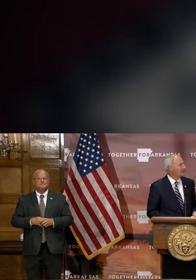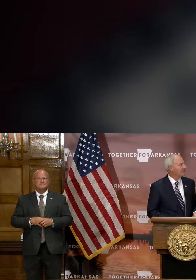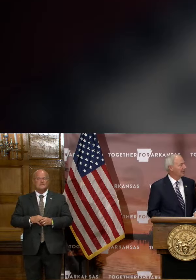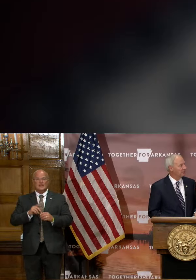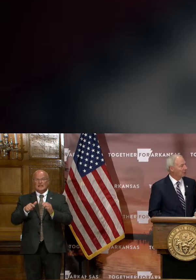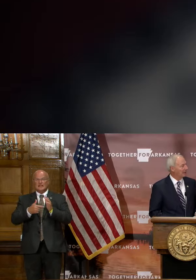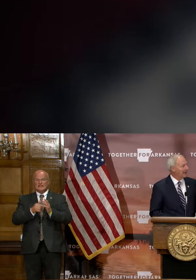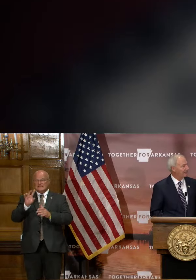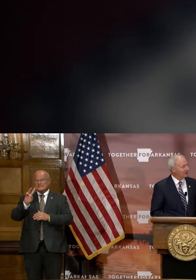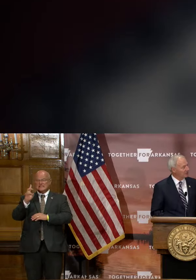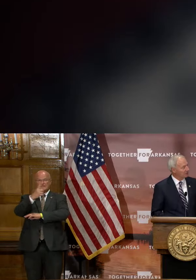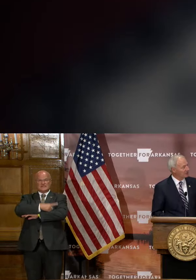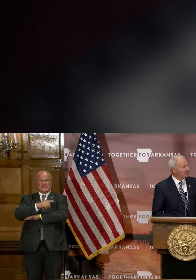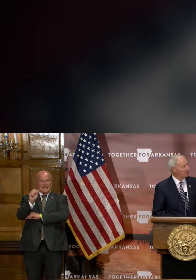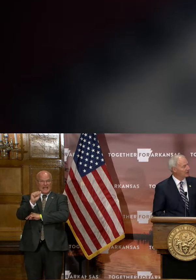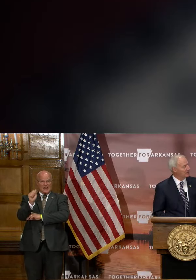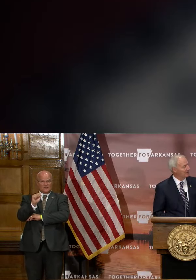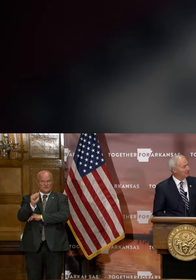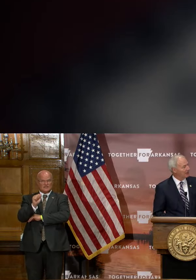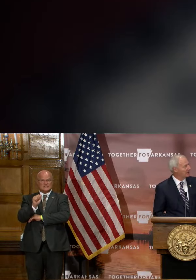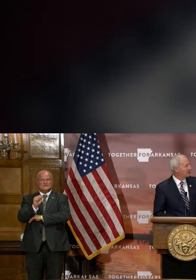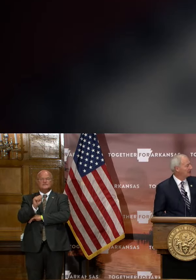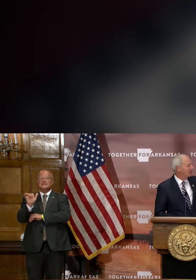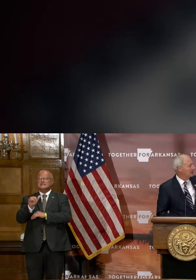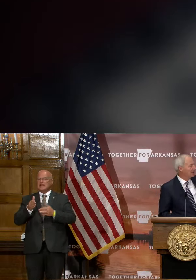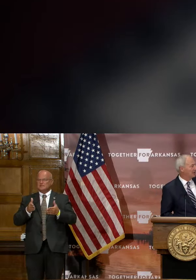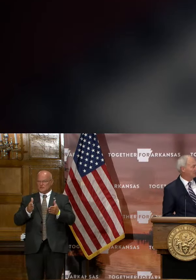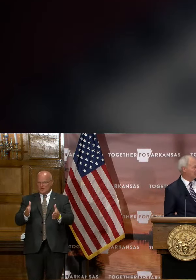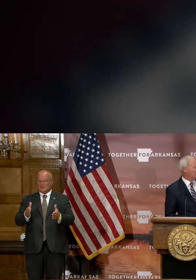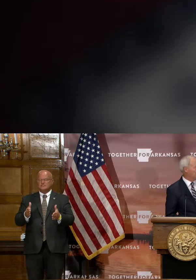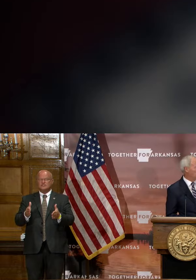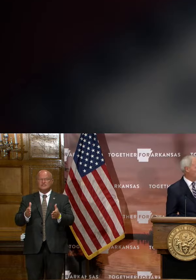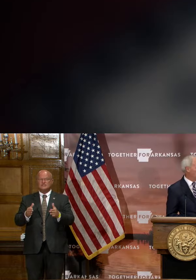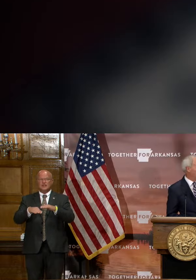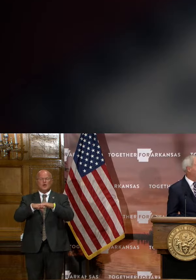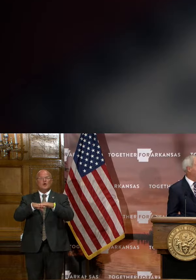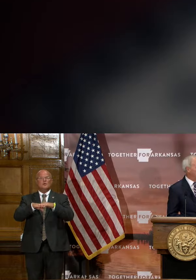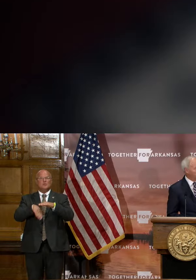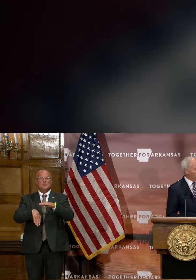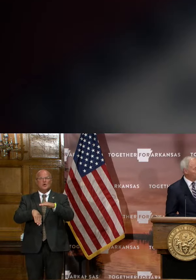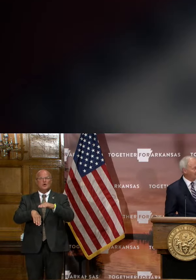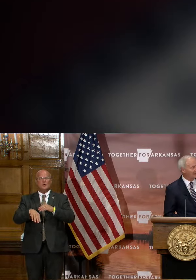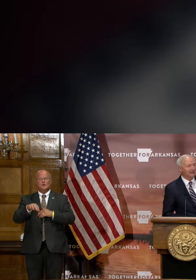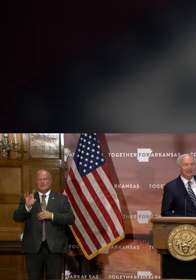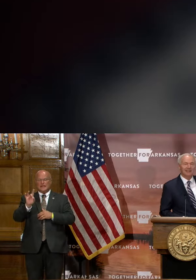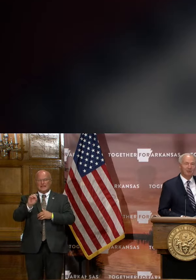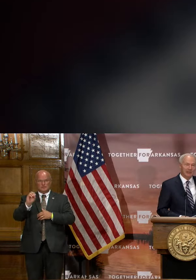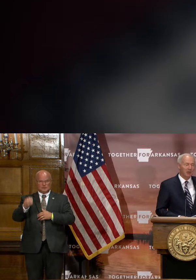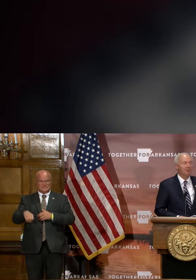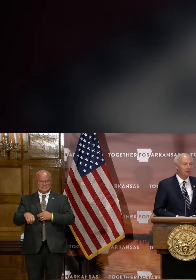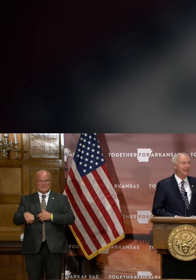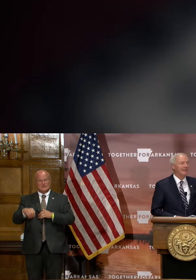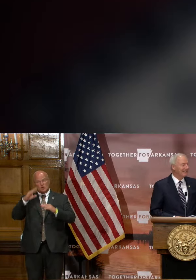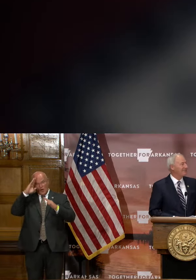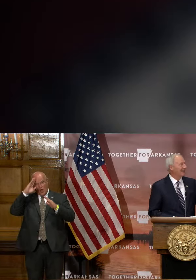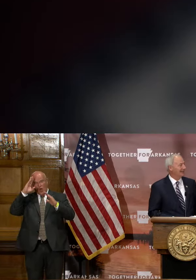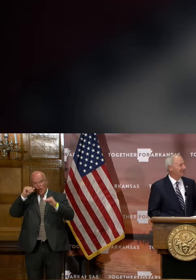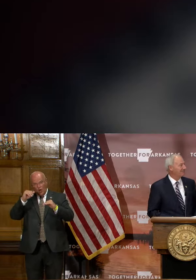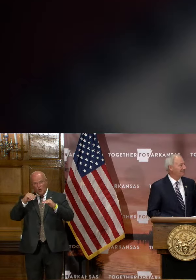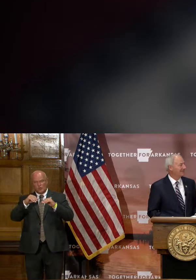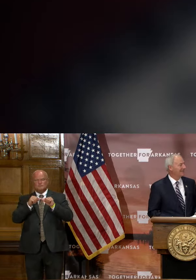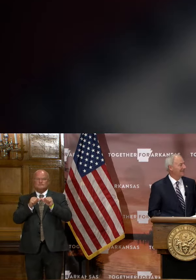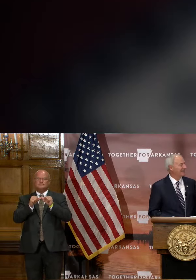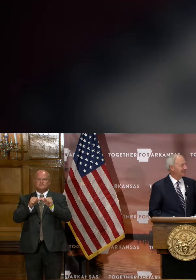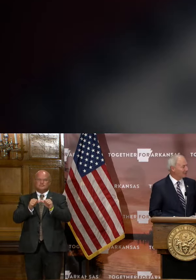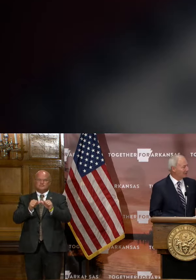This is the 7-day rolling average, which is going the same direction, below the 8% We hope that we can keep that